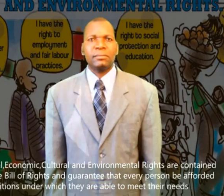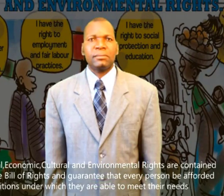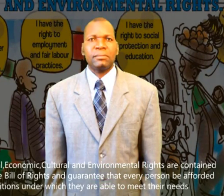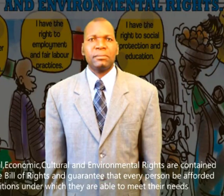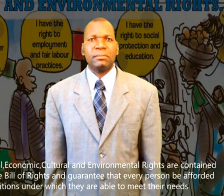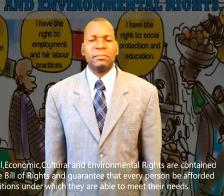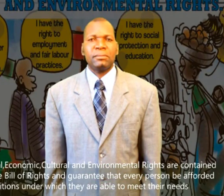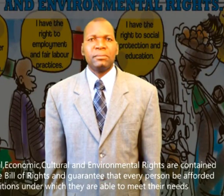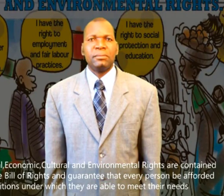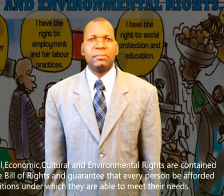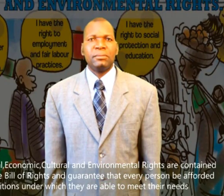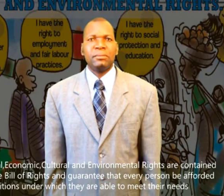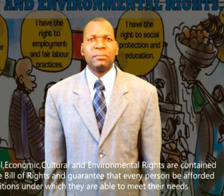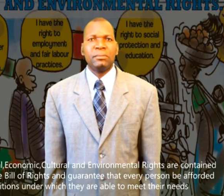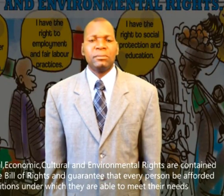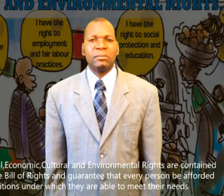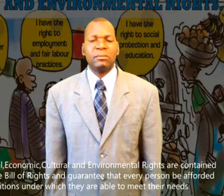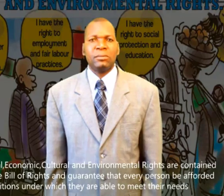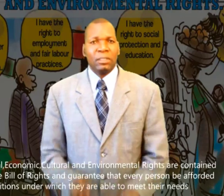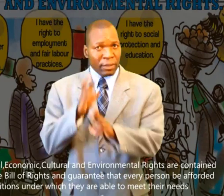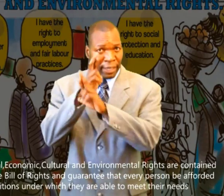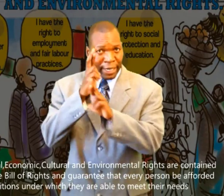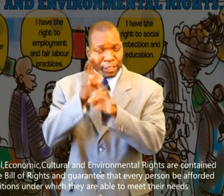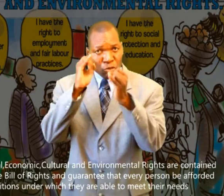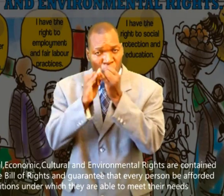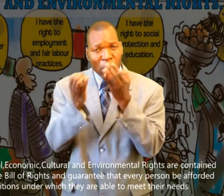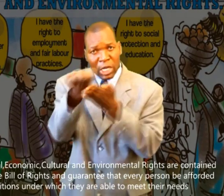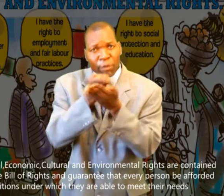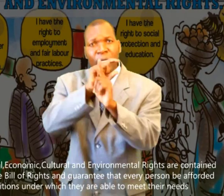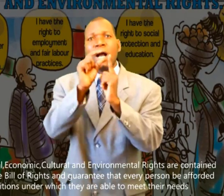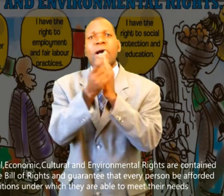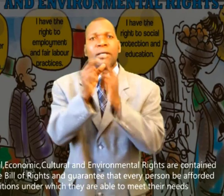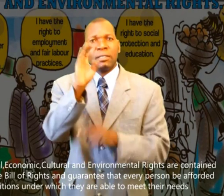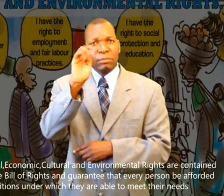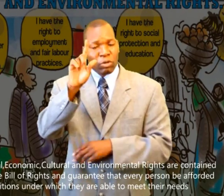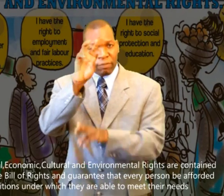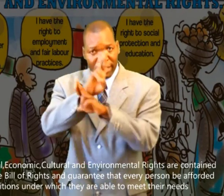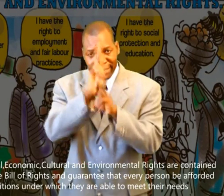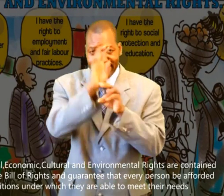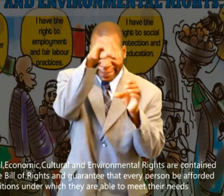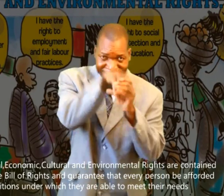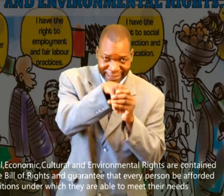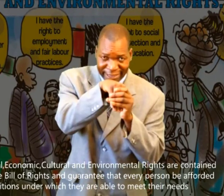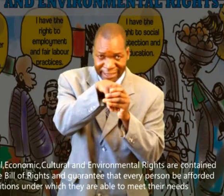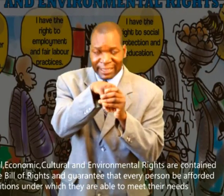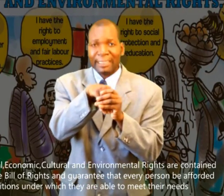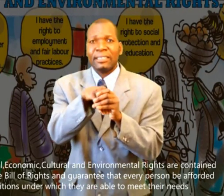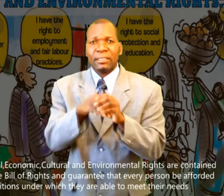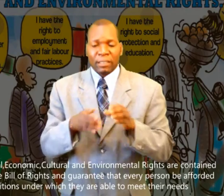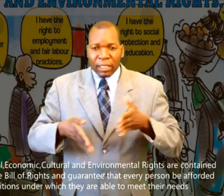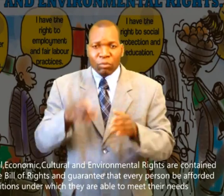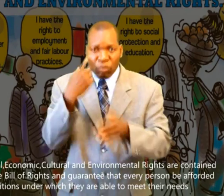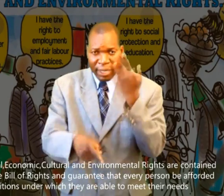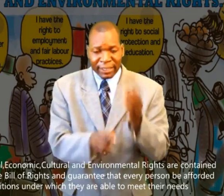Social, economic, and cultural rights are contained in the Bill of Rights and guarantee that every person be afforded conditions